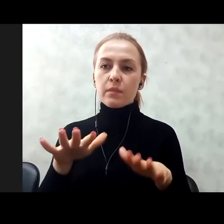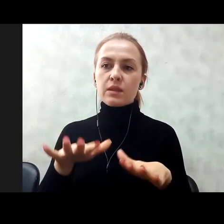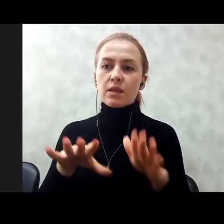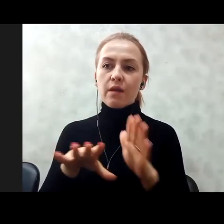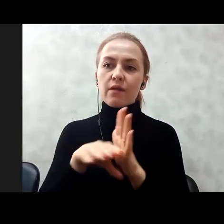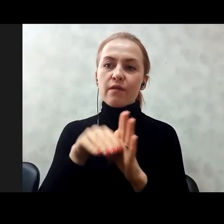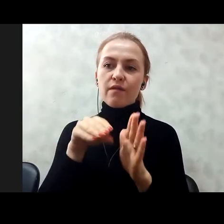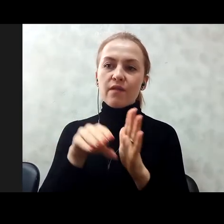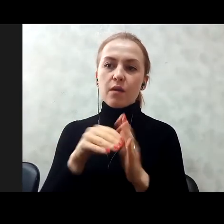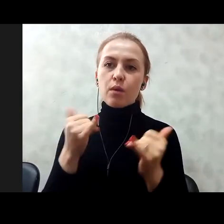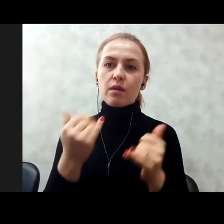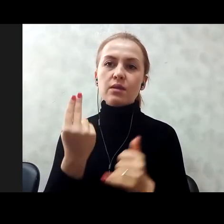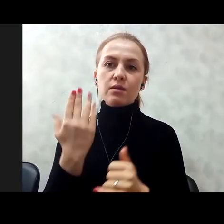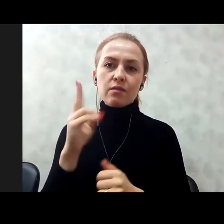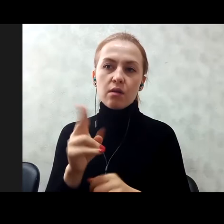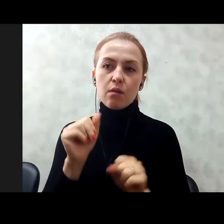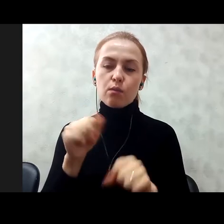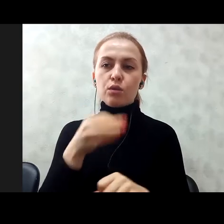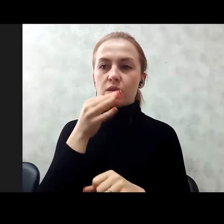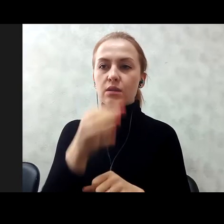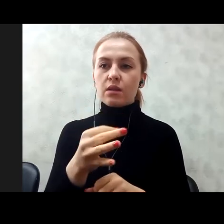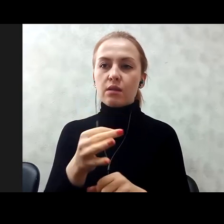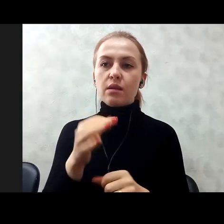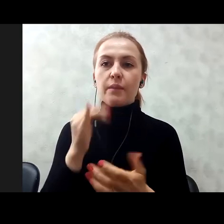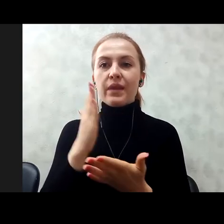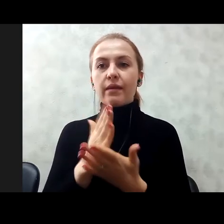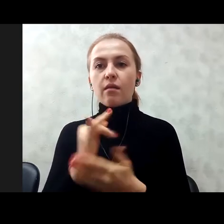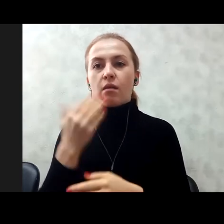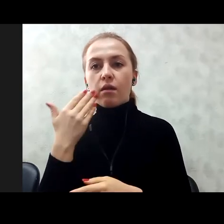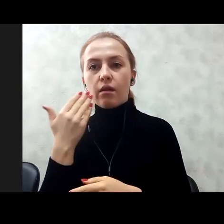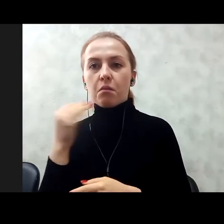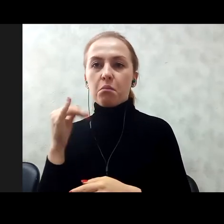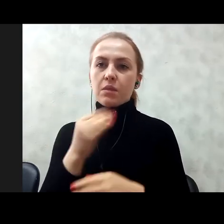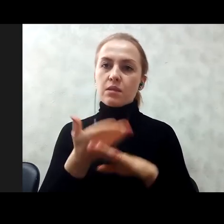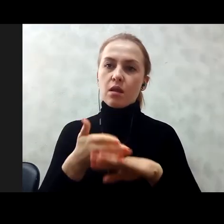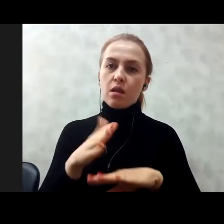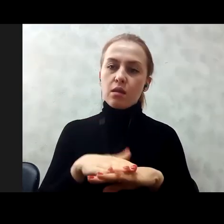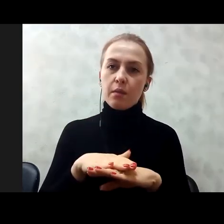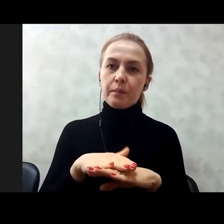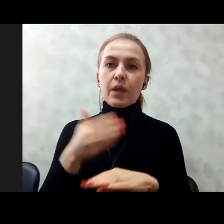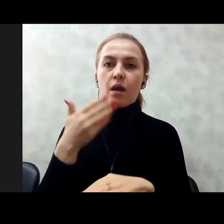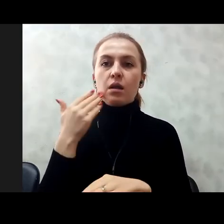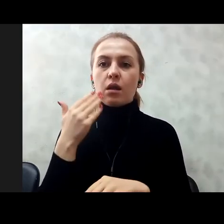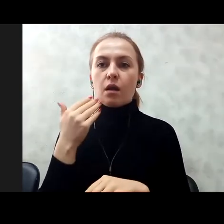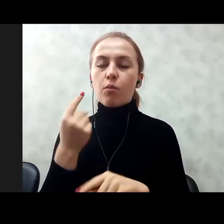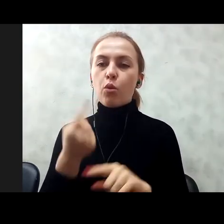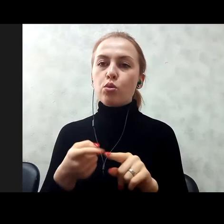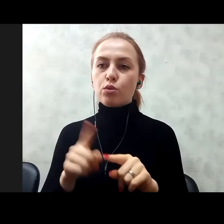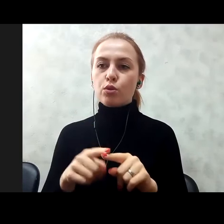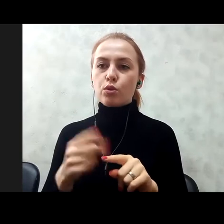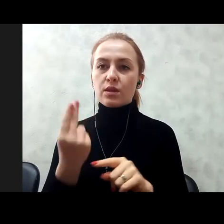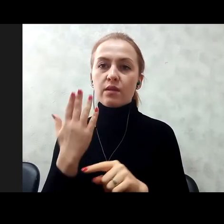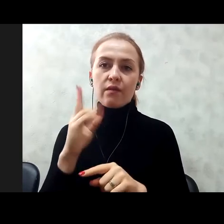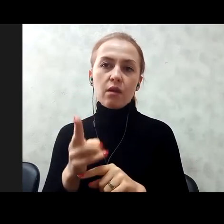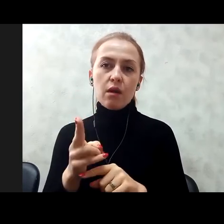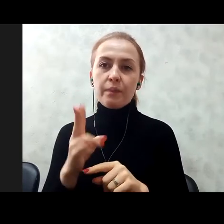CEC administered. The local elections for CEC are, as I said before, both easy